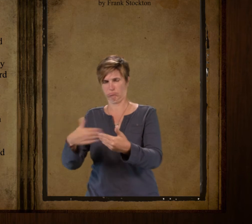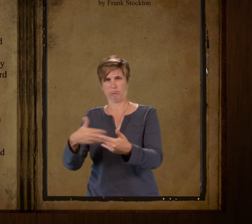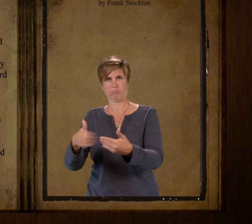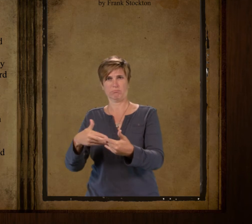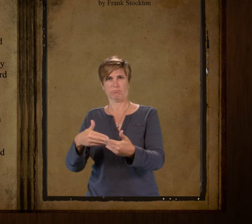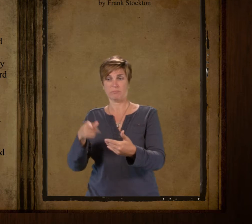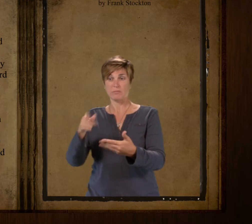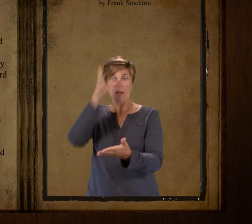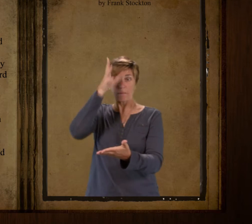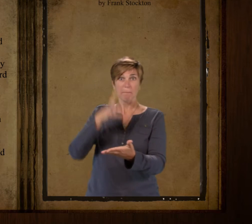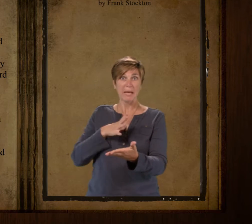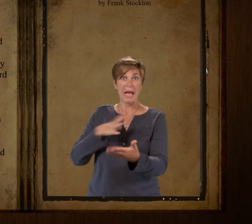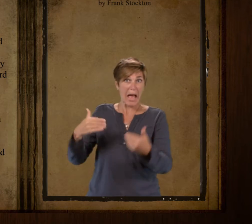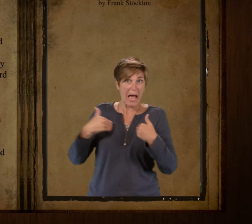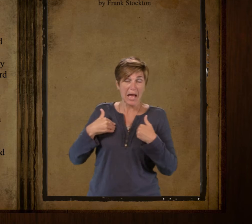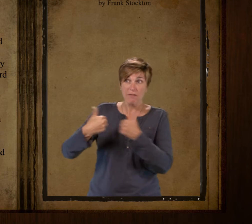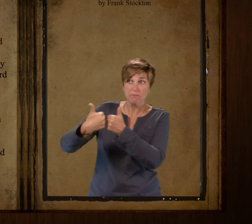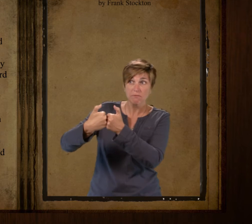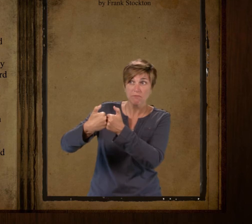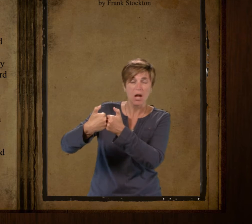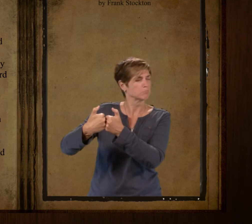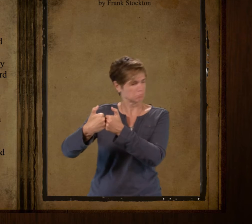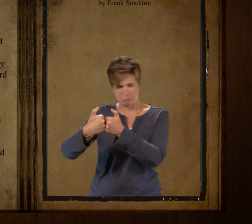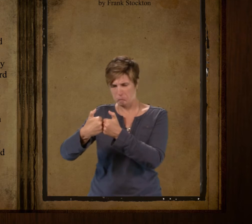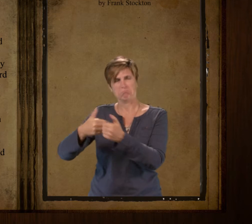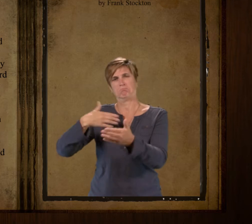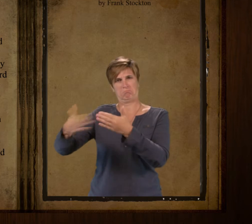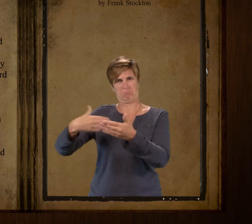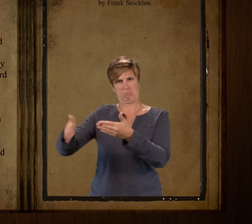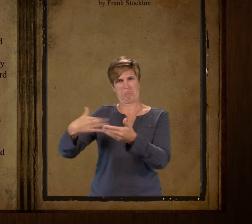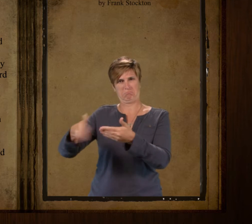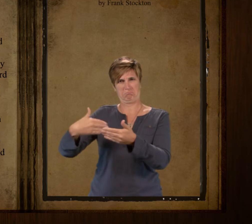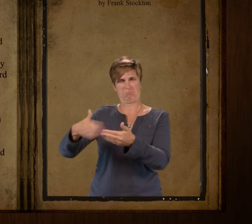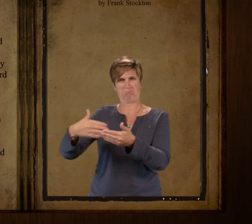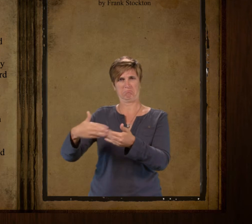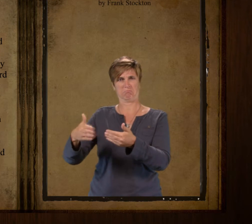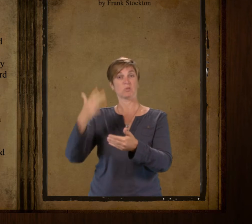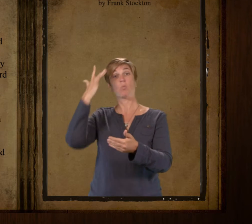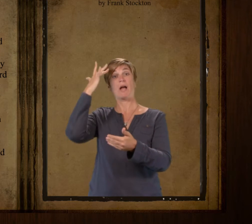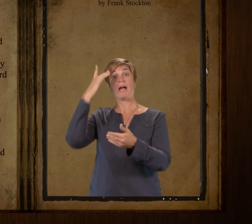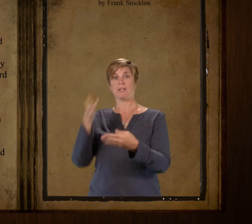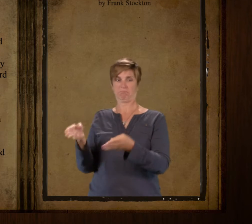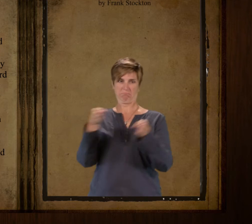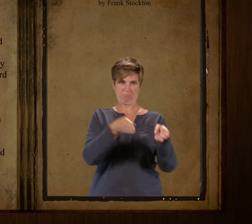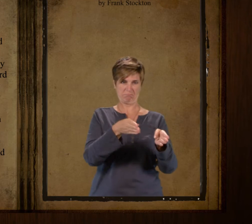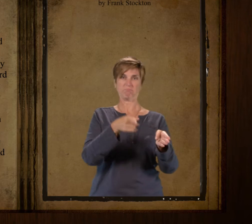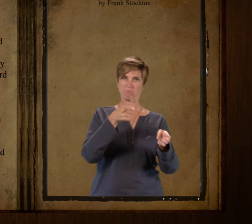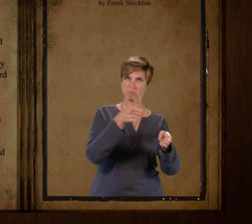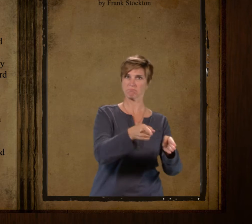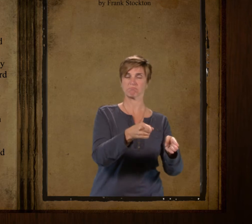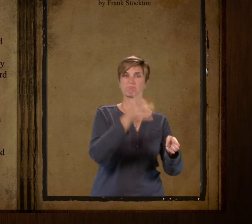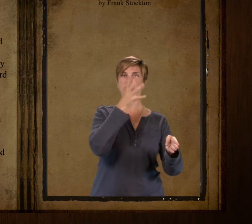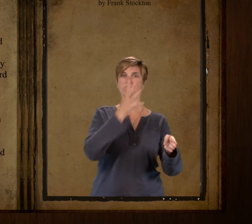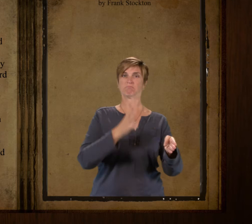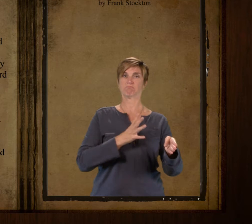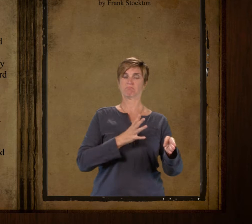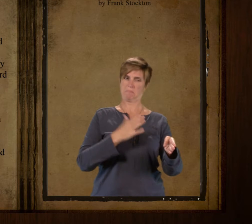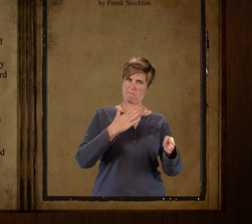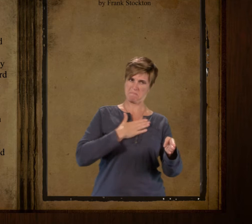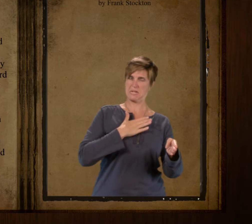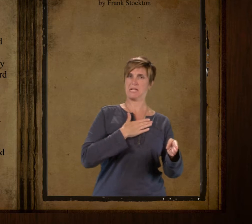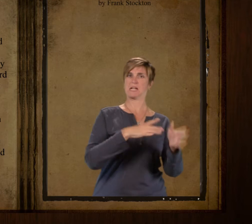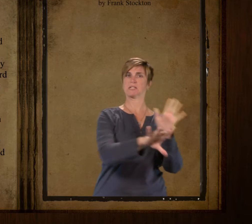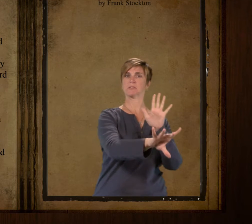selection. The king allowed no such subordinate arrangements to interfere with his great scheme